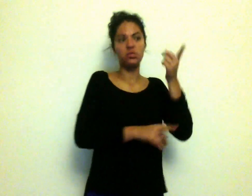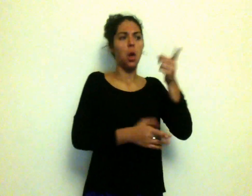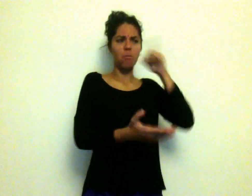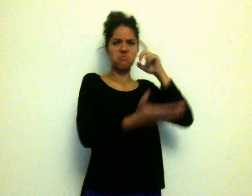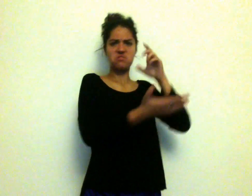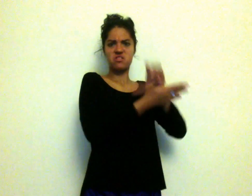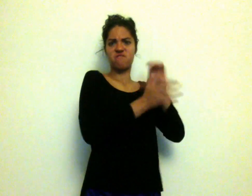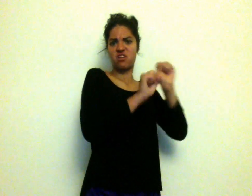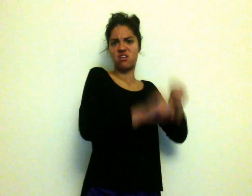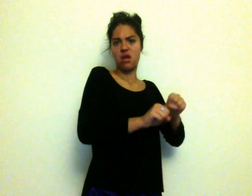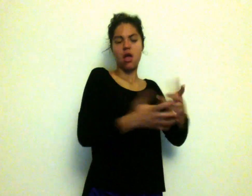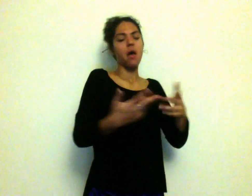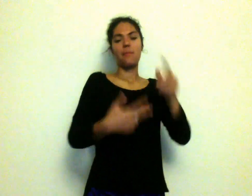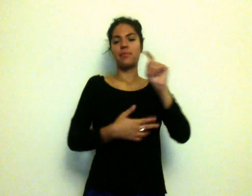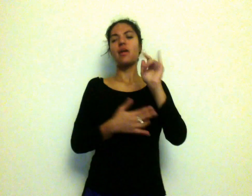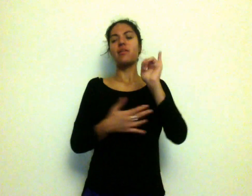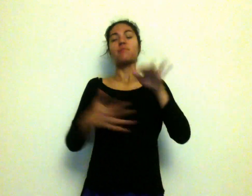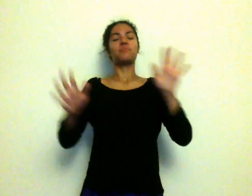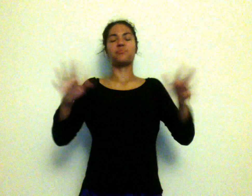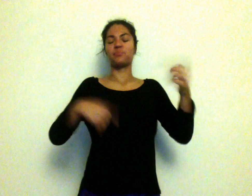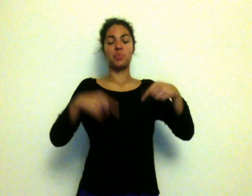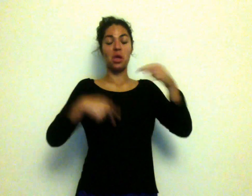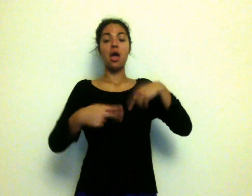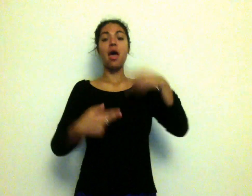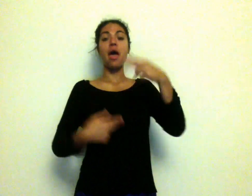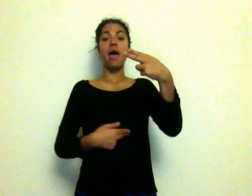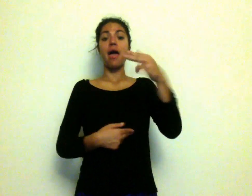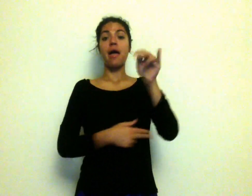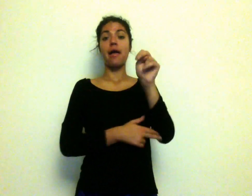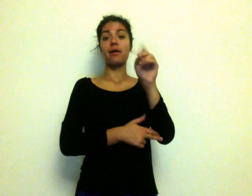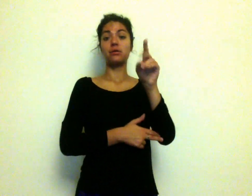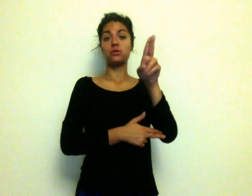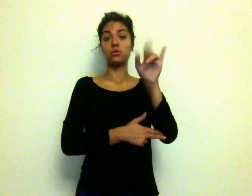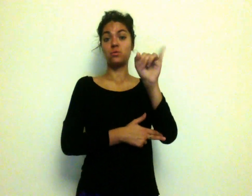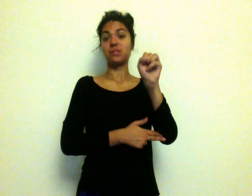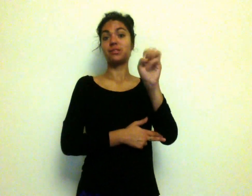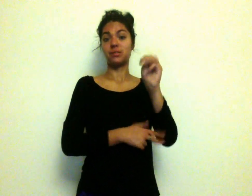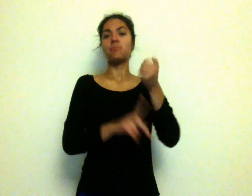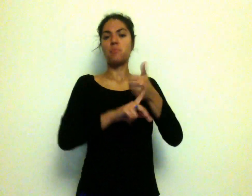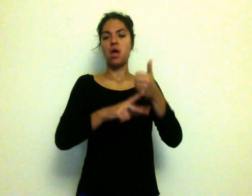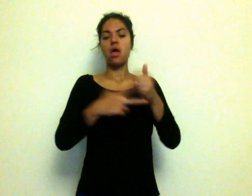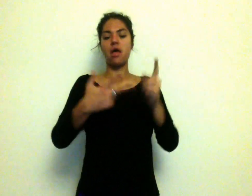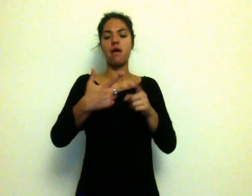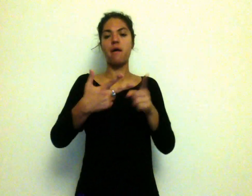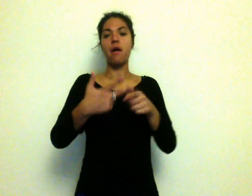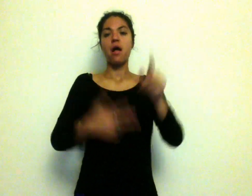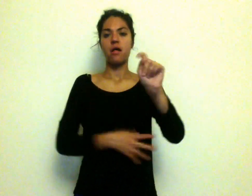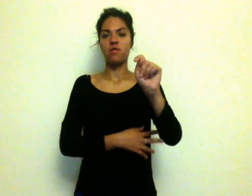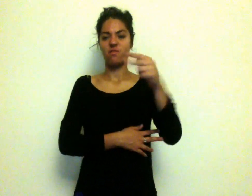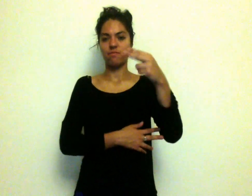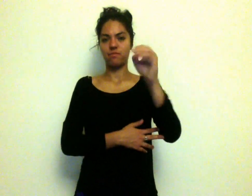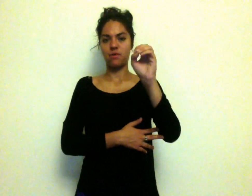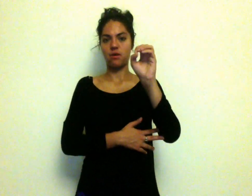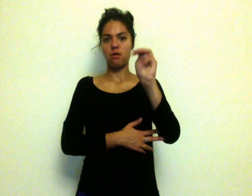a theonomous culture. Now, if you can bear in mind, therefore, these three definitions, and now listen to this. Careful,